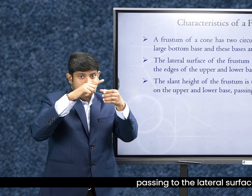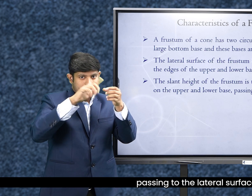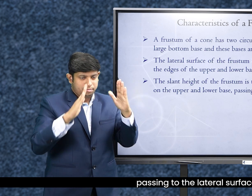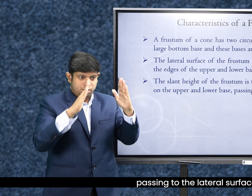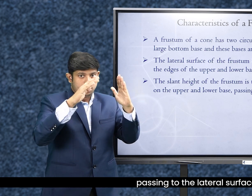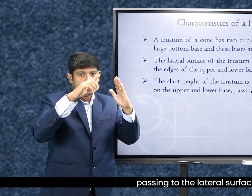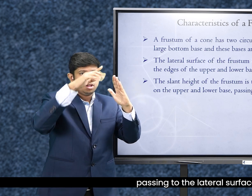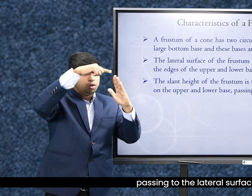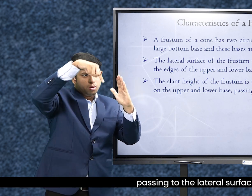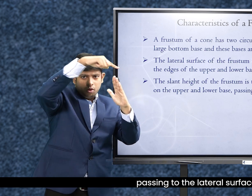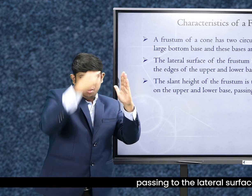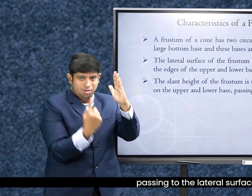surface.